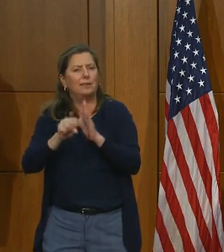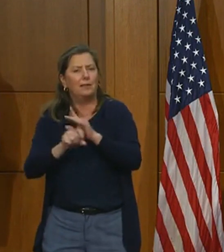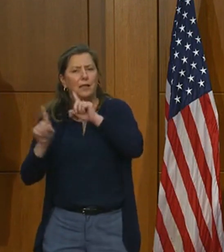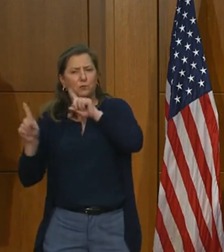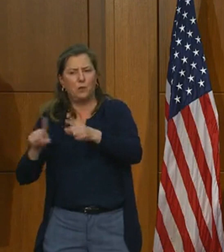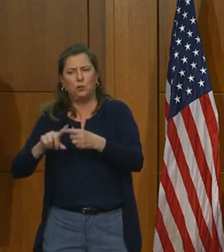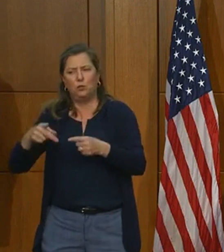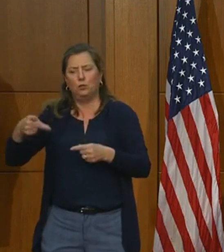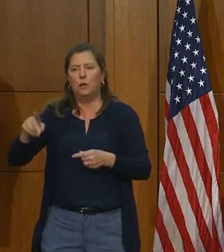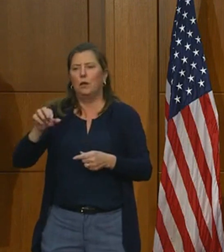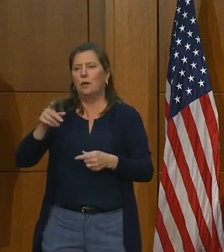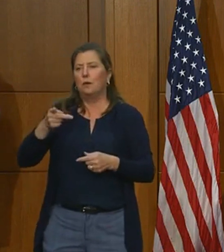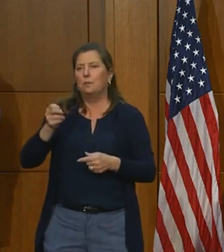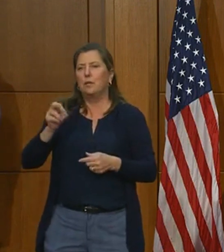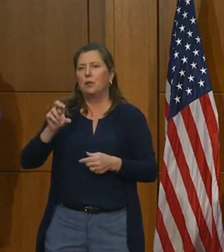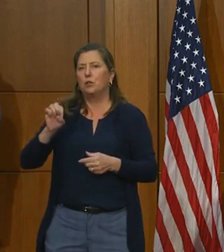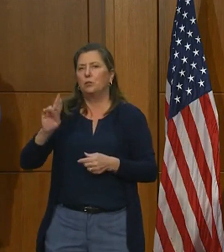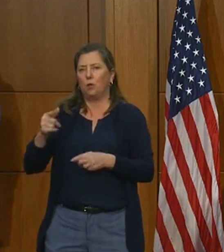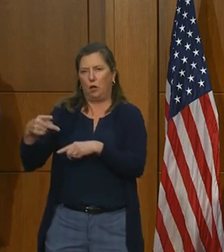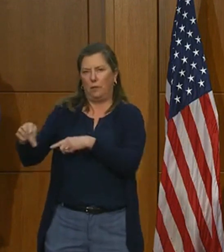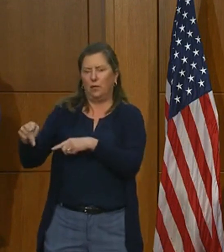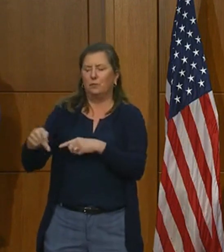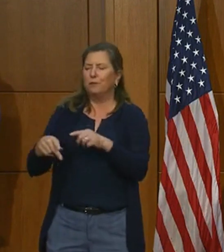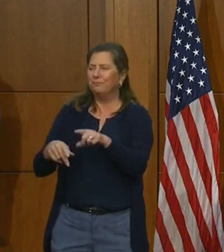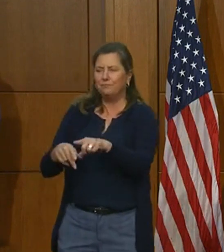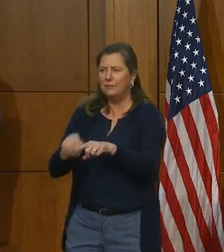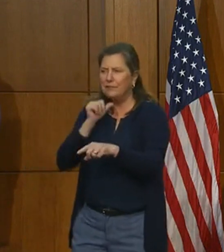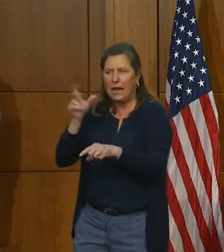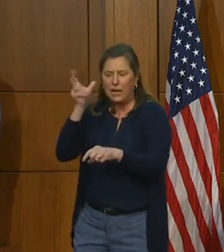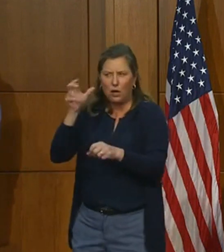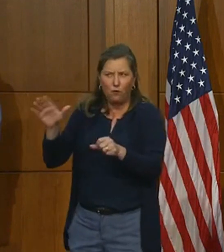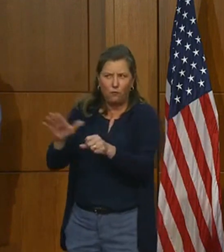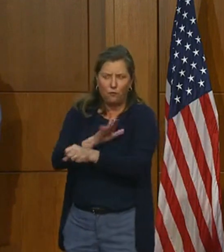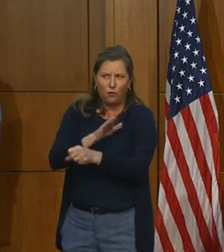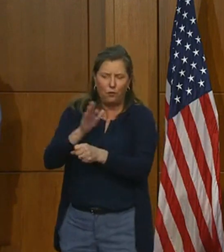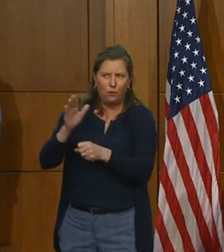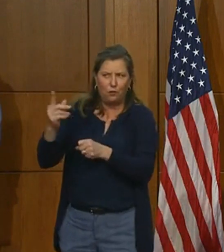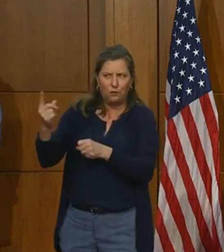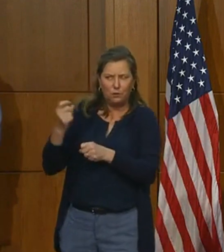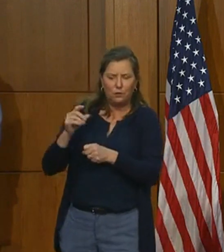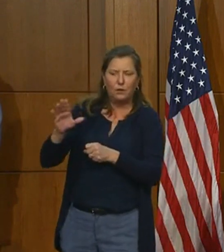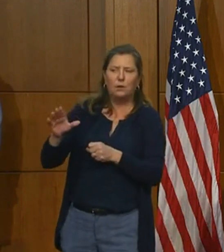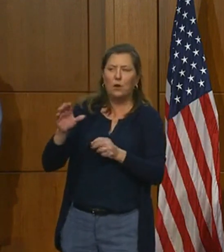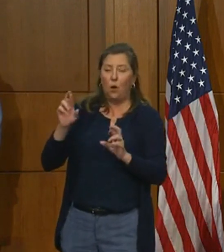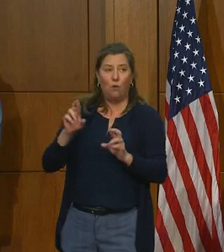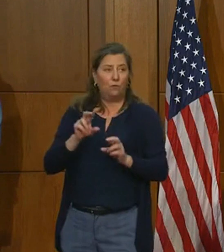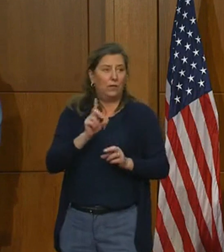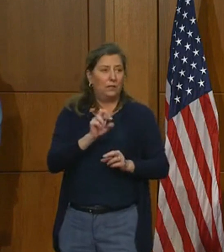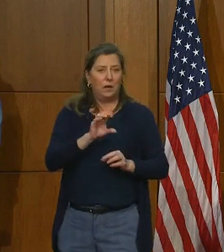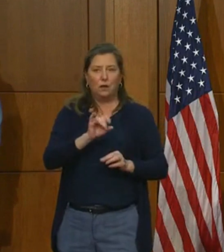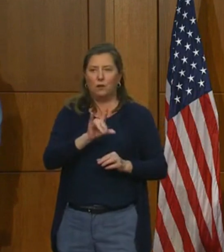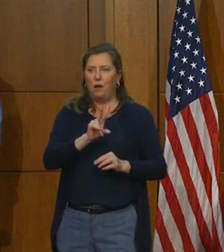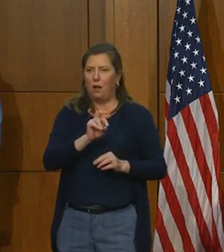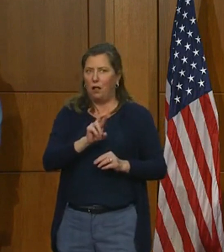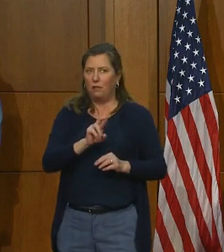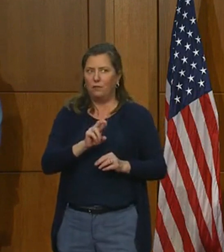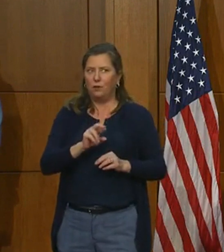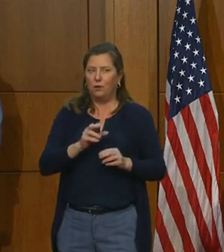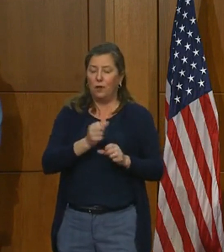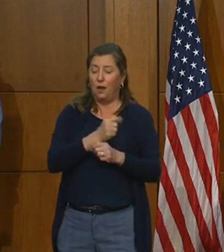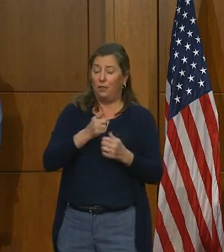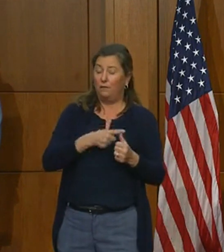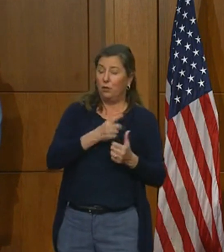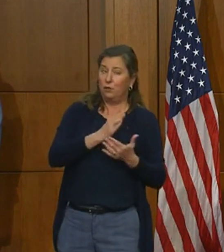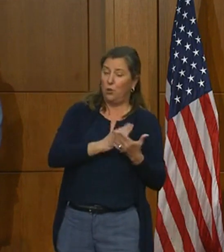reaction? Yes, I didn't hear all of your words in the second part of the question. Hopefully Dr. Oliver heard on the first